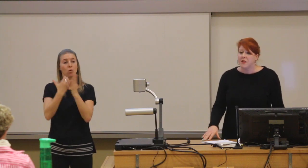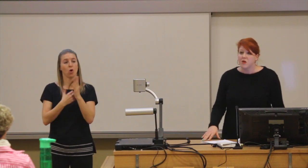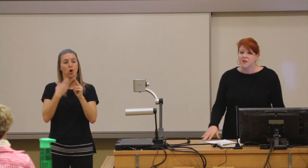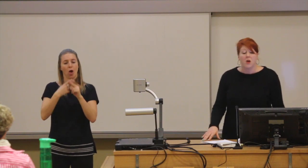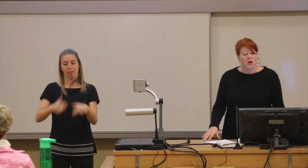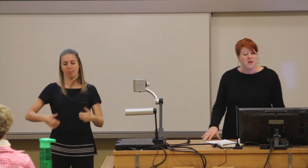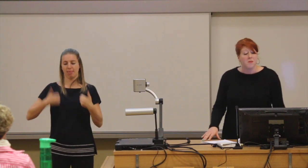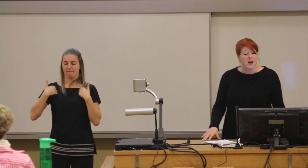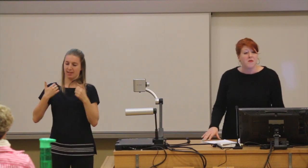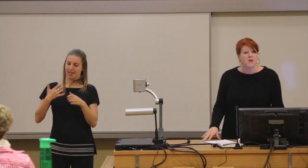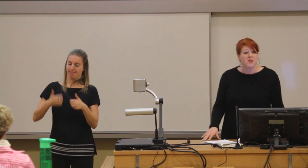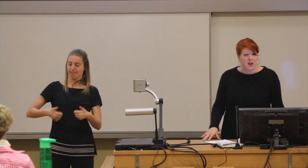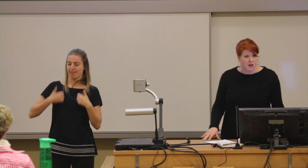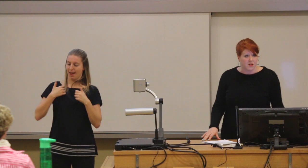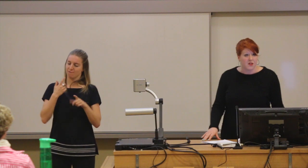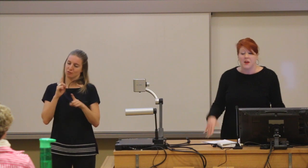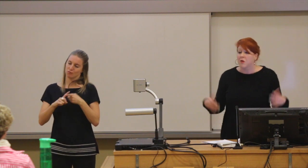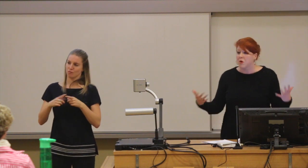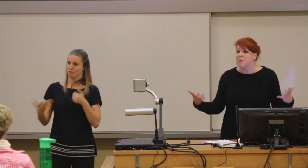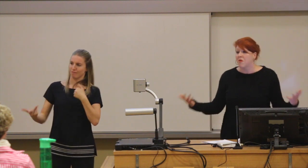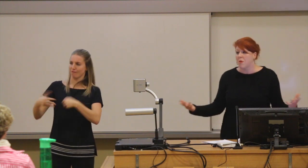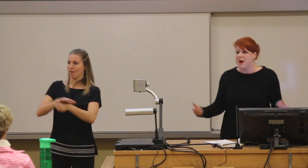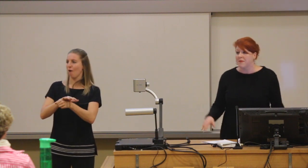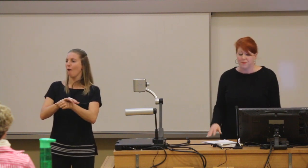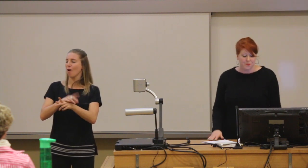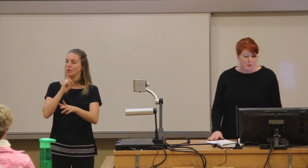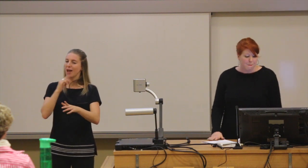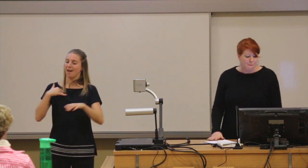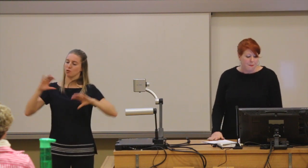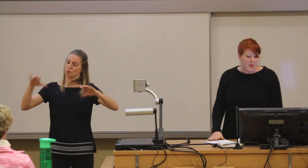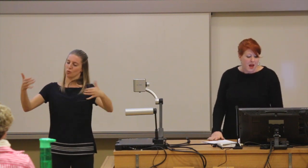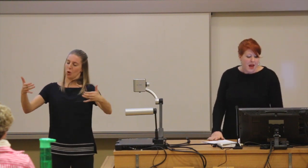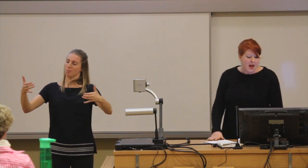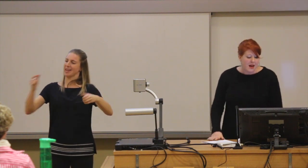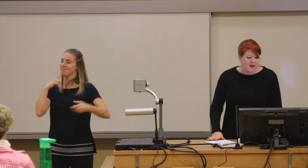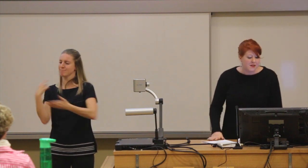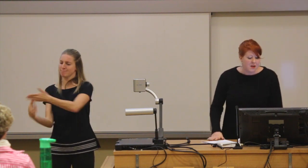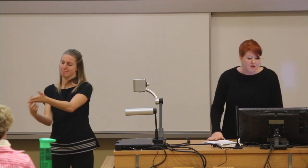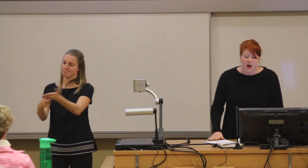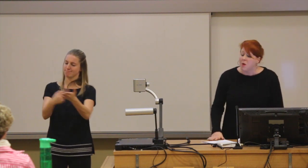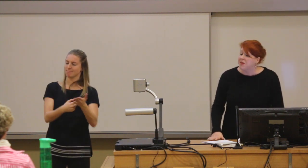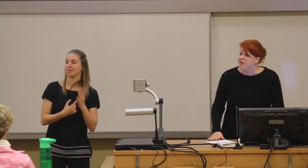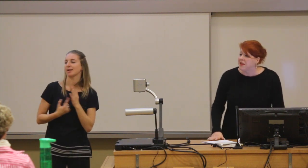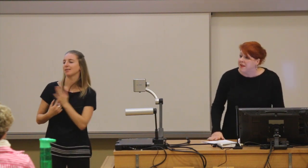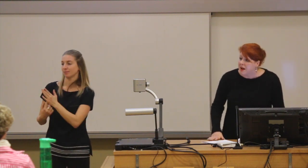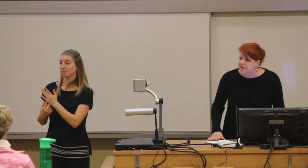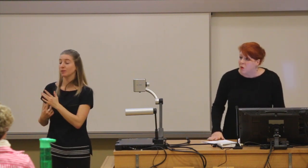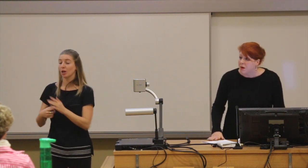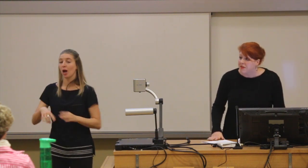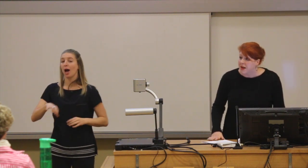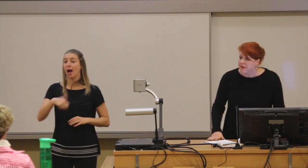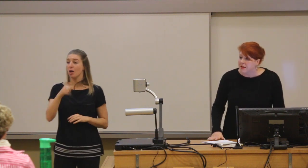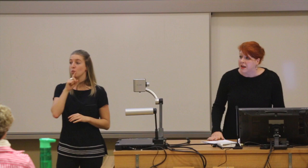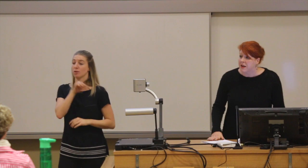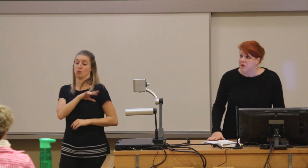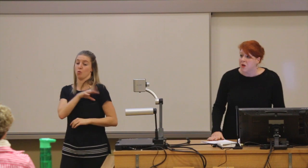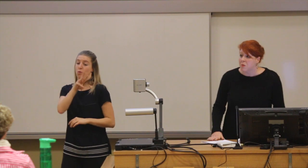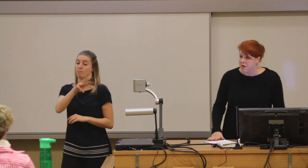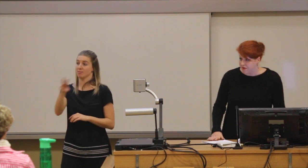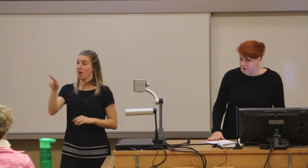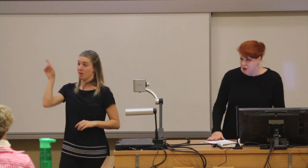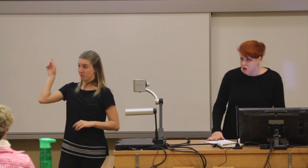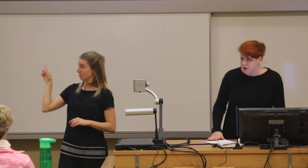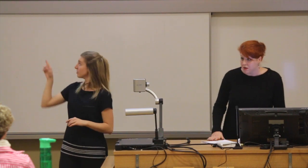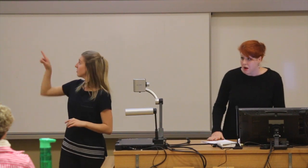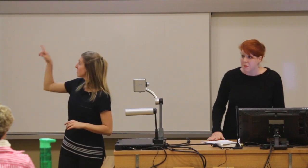that teaches cognitive behavioral skills in a group format. And Here to Help is a fantastic website that can give a